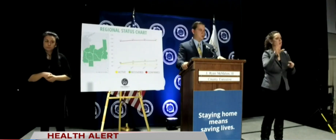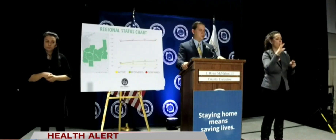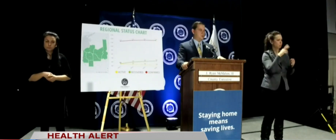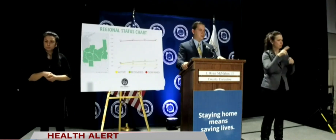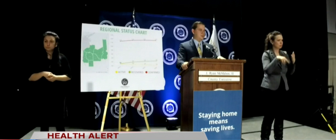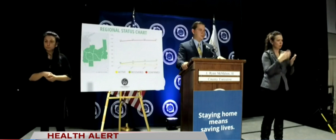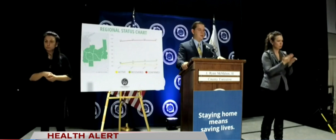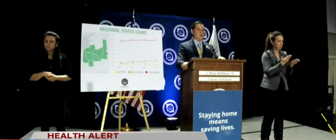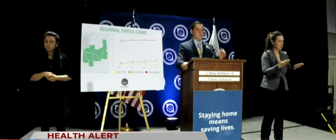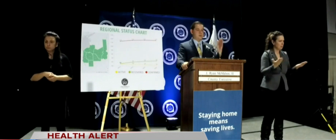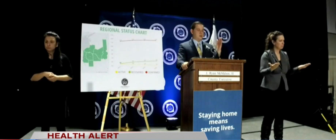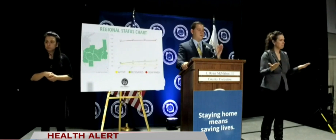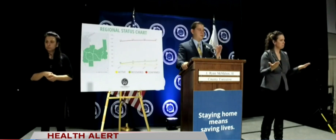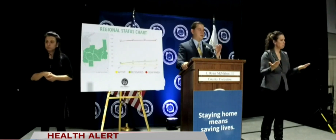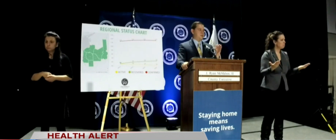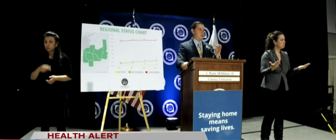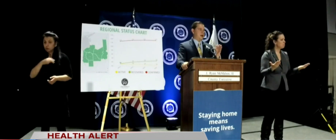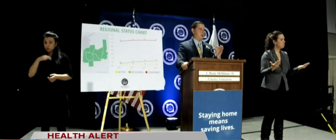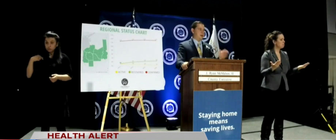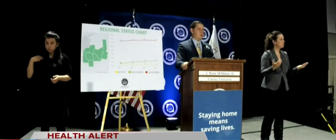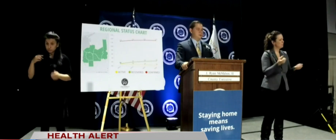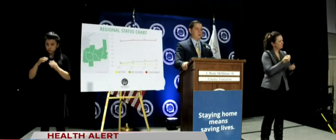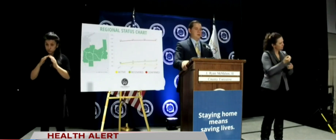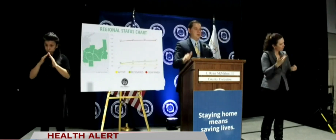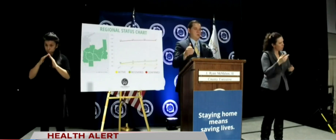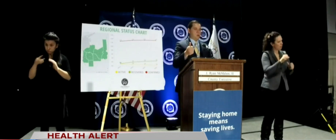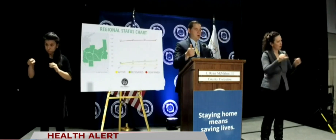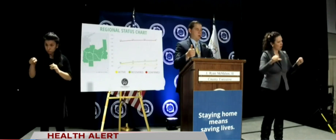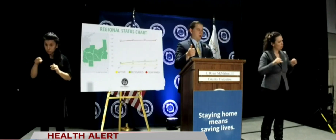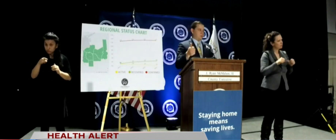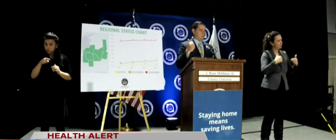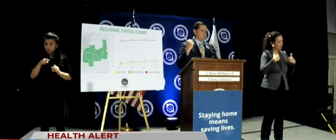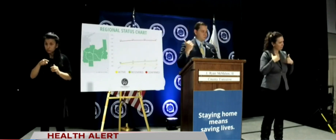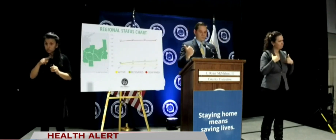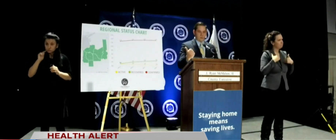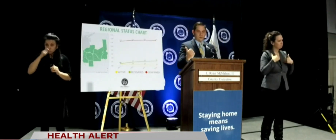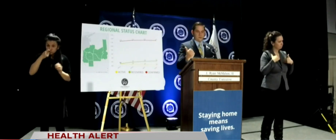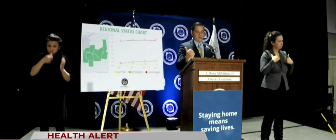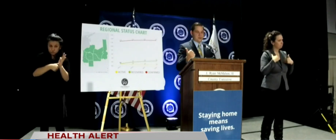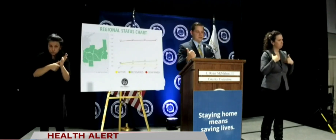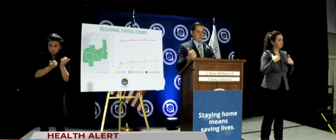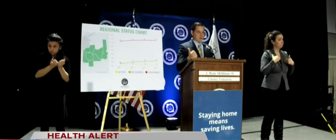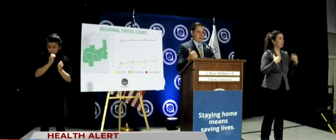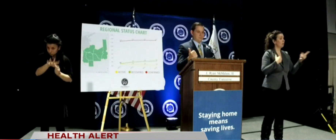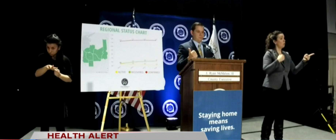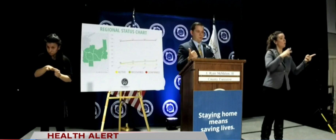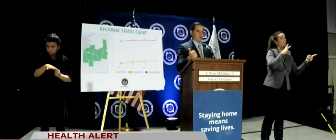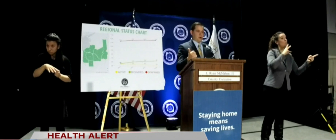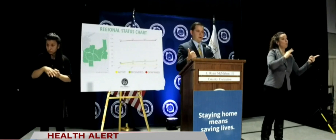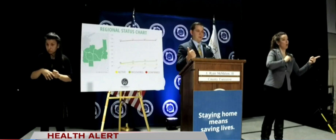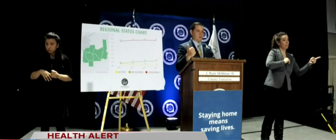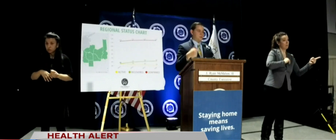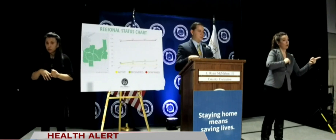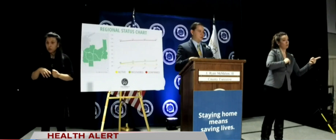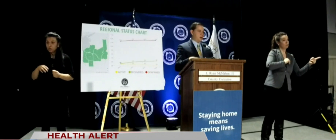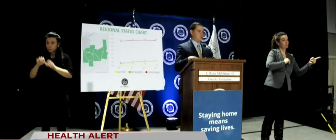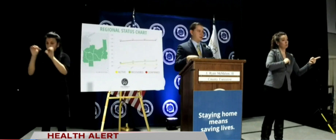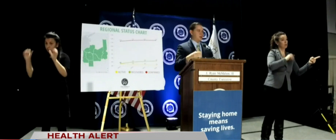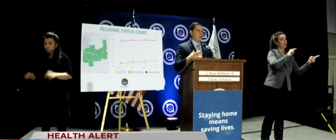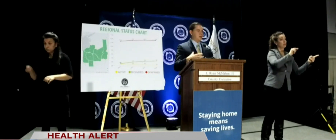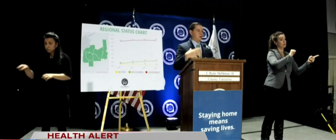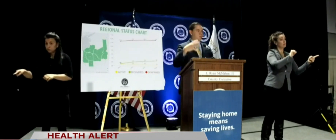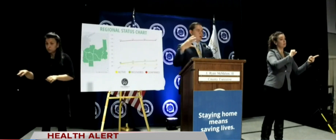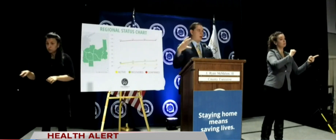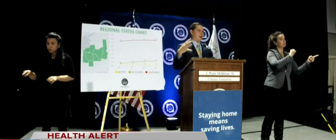traditional sources for testing based off of CDC guidelines. Walmart, the Essentia program, and then some of the triage